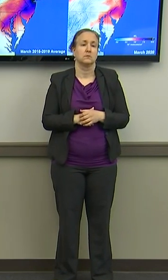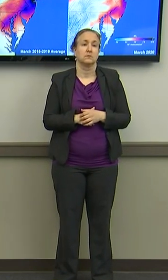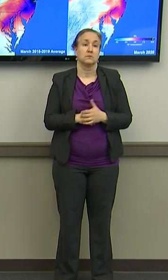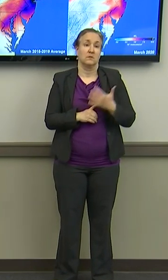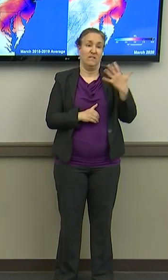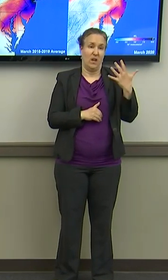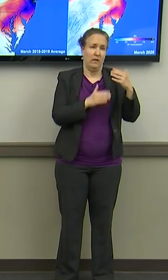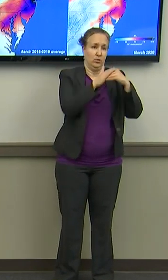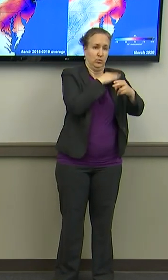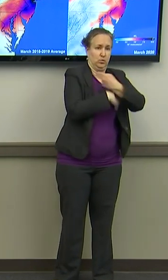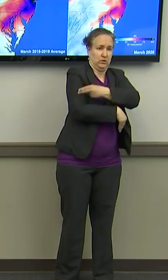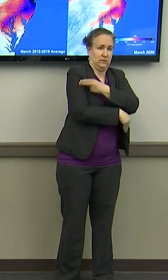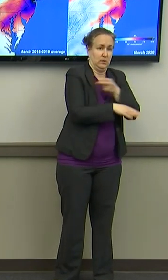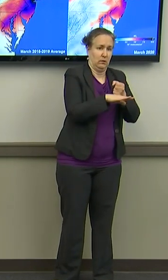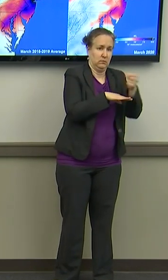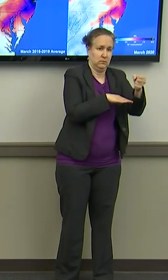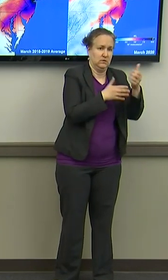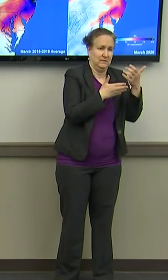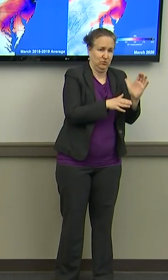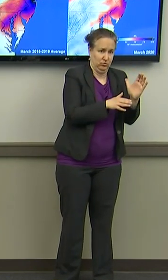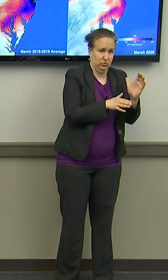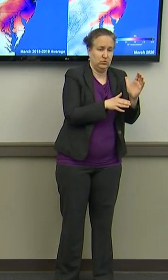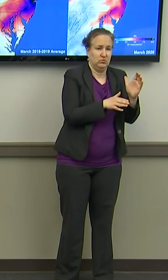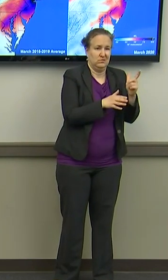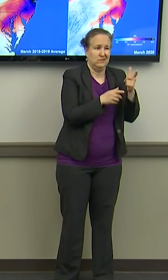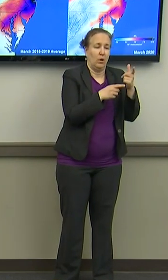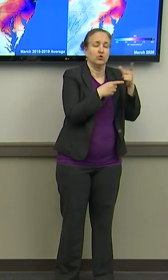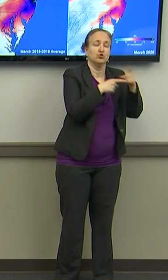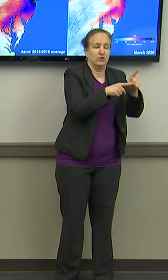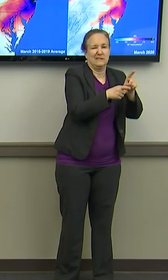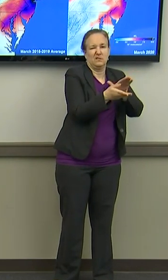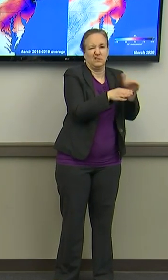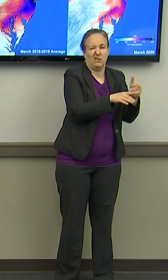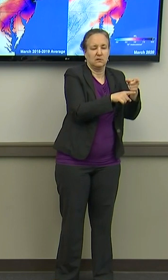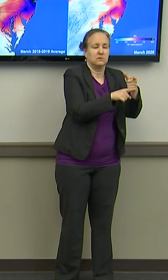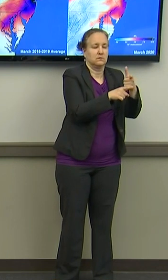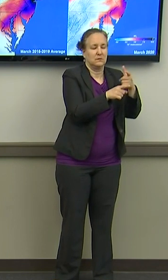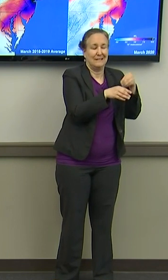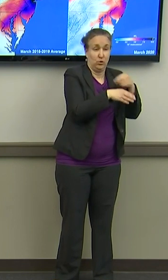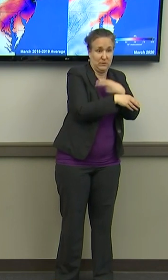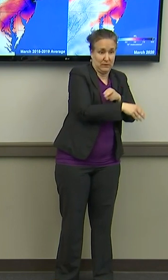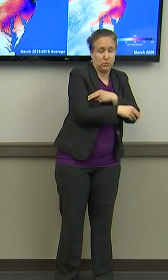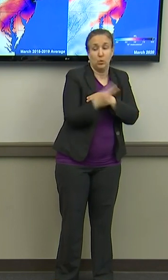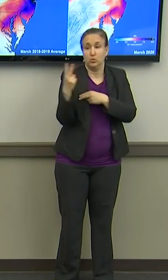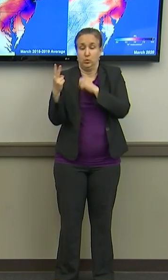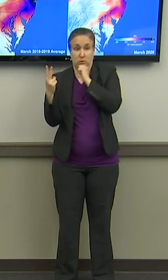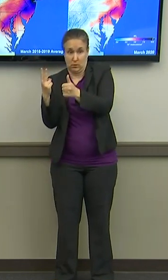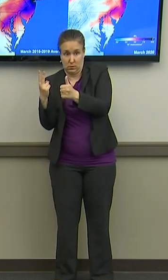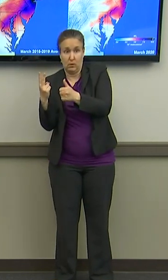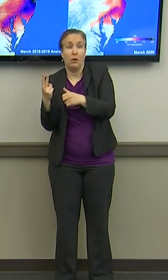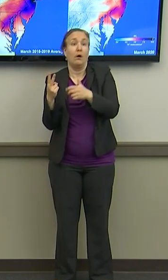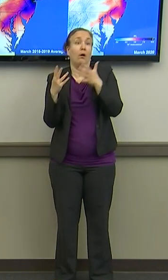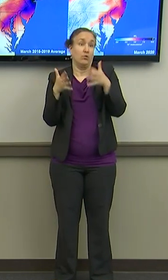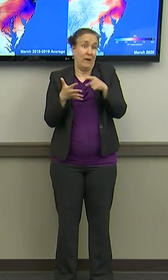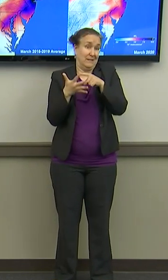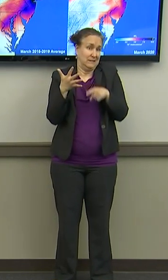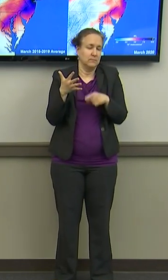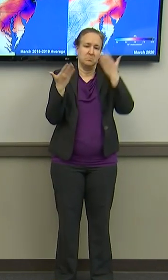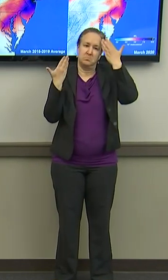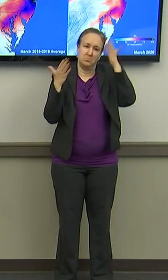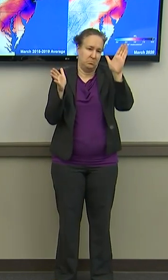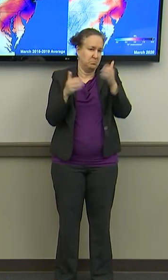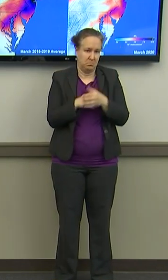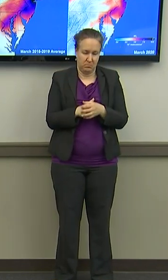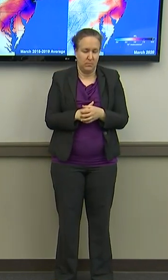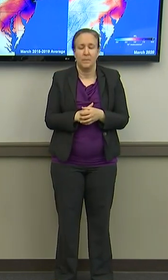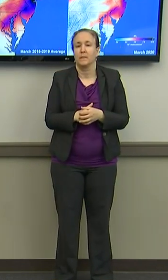were hospitalized at the time of their death, 2 were not, and the remainder we don't have information on.